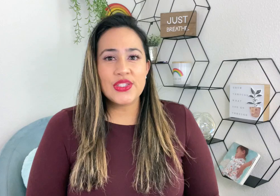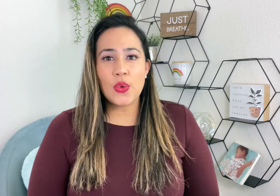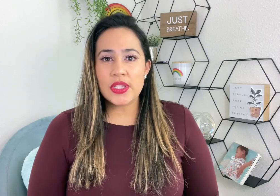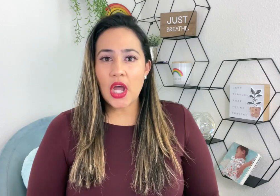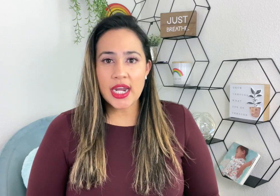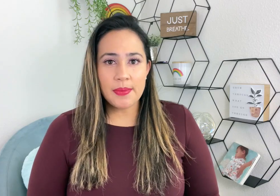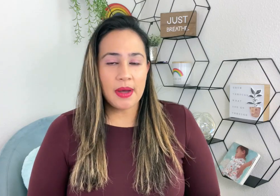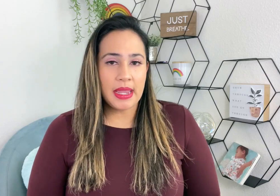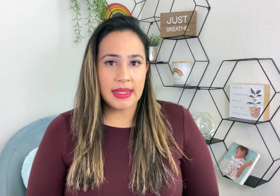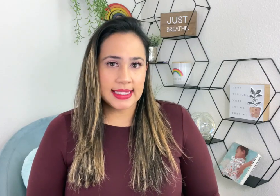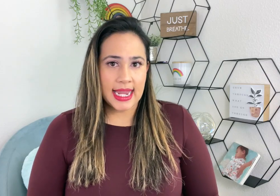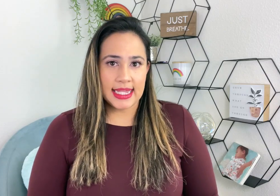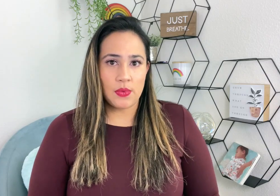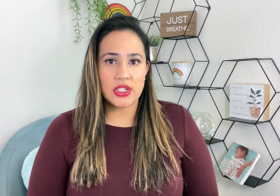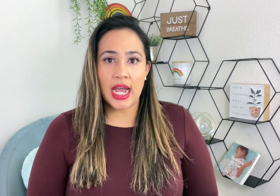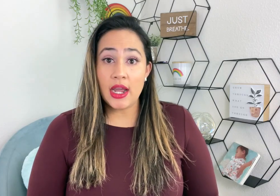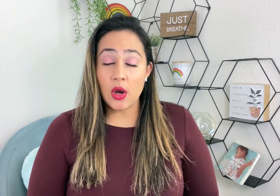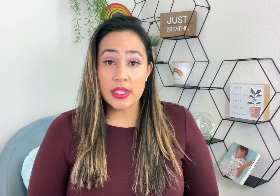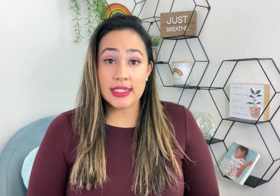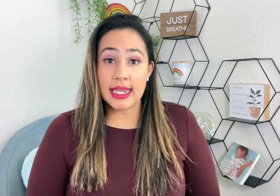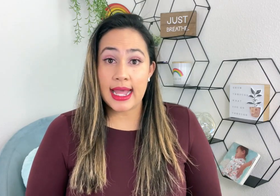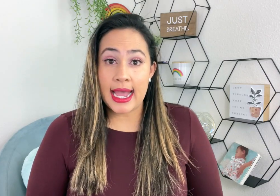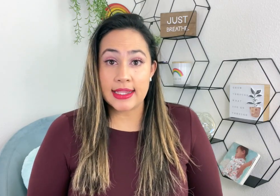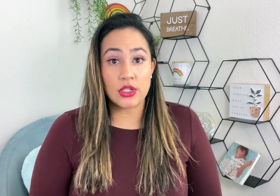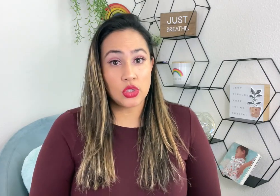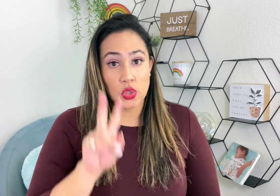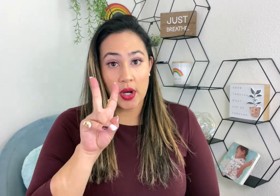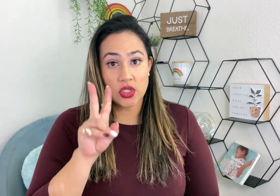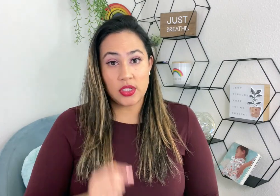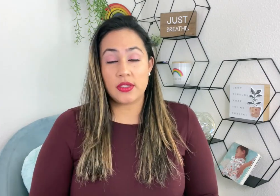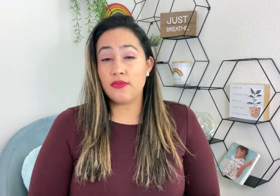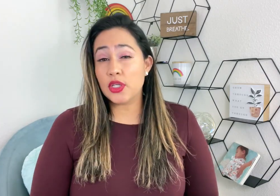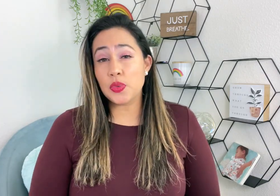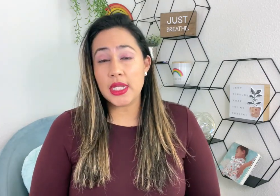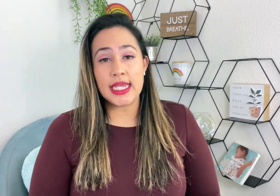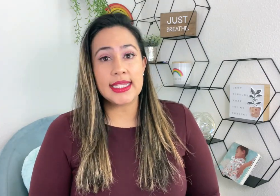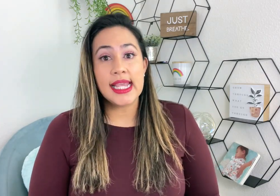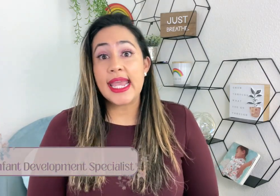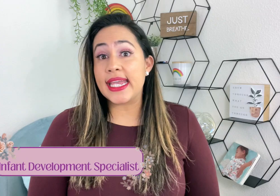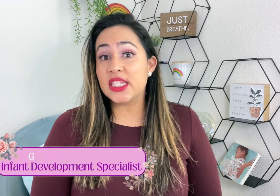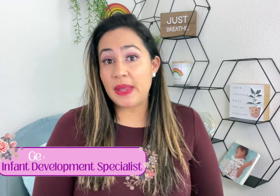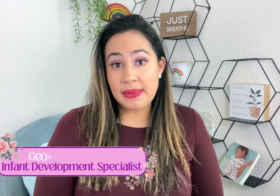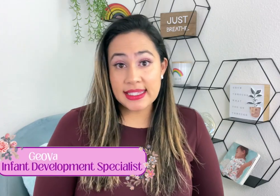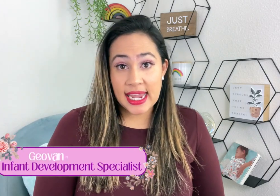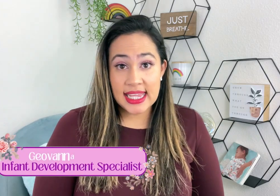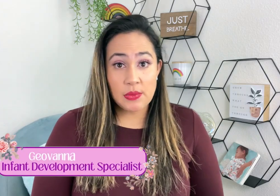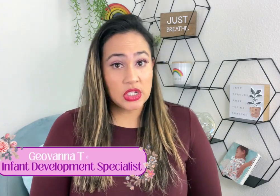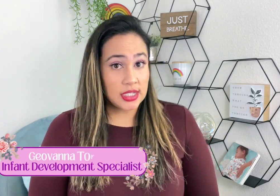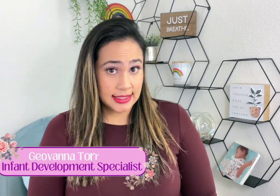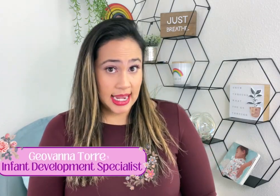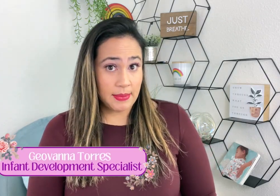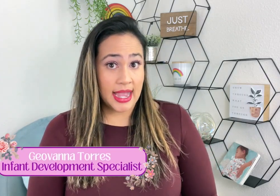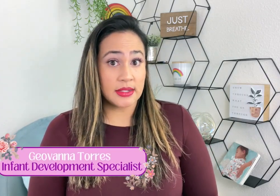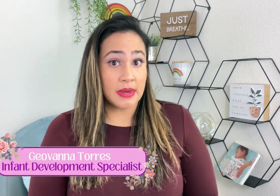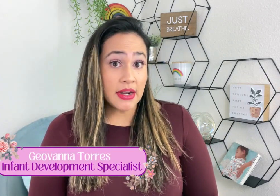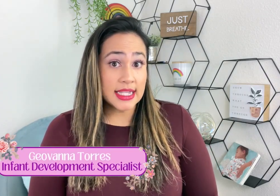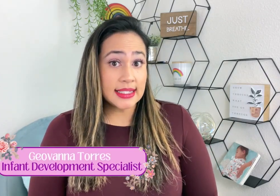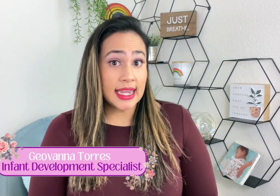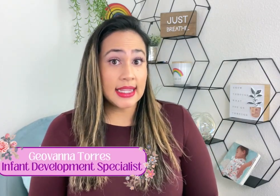So when talking about baby sign language, I always get asked two questions. The first one is baby sign language the same as American Sign Language